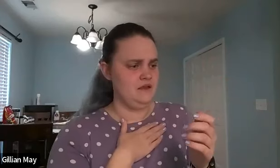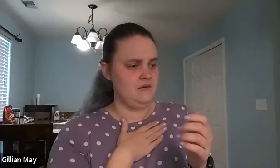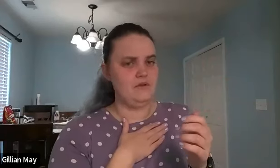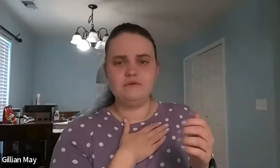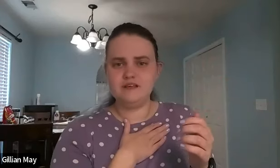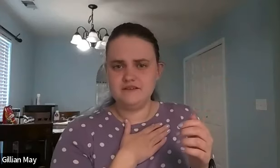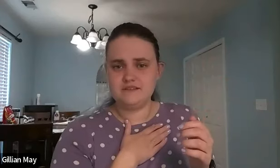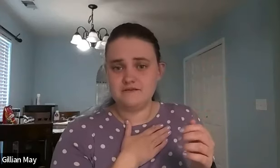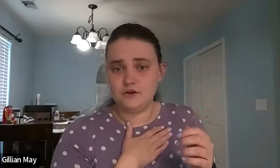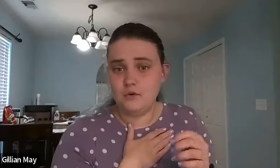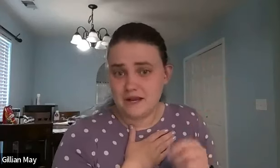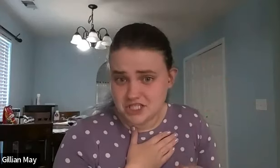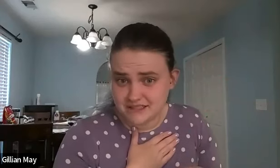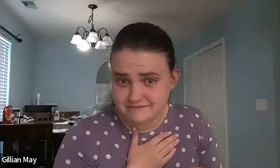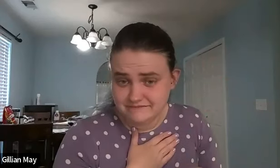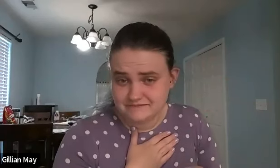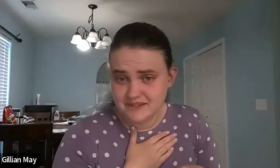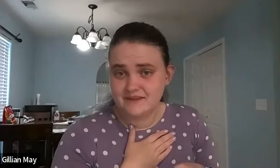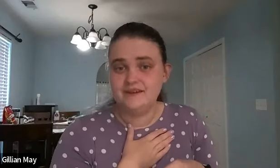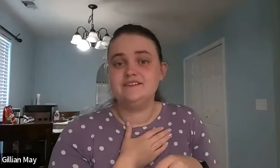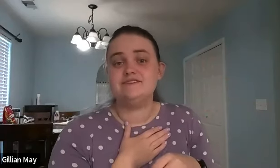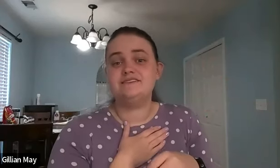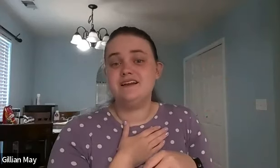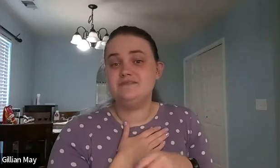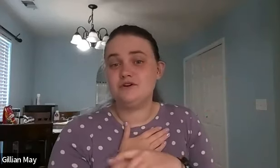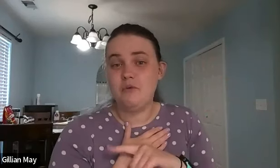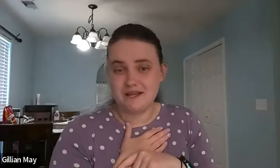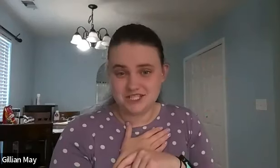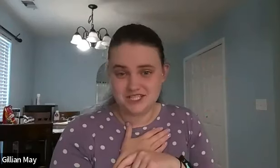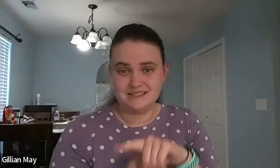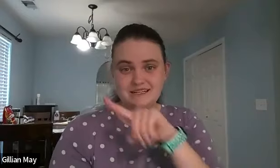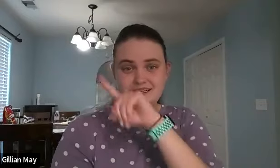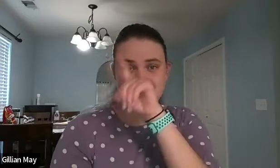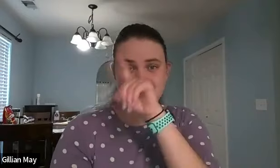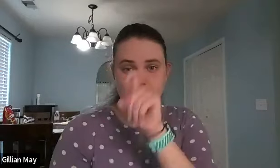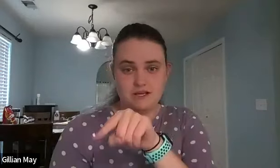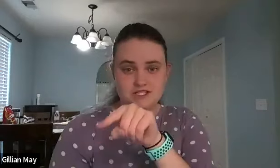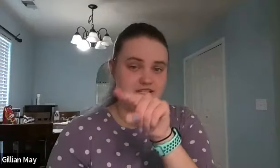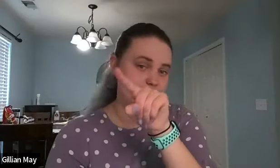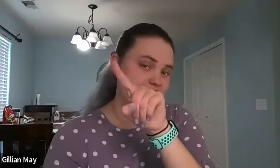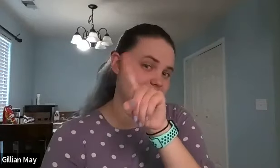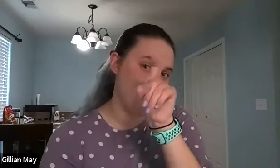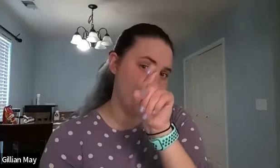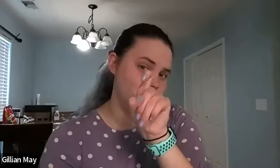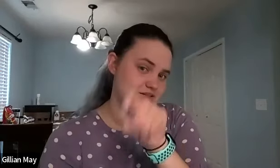Well, I will give you the sign for question. So the sign for question is question. You're making a question